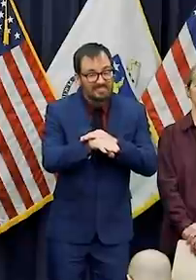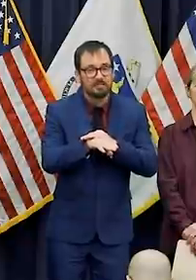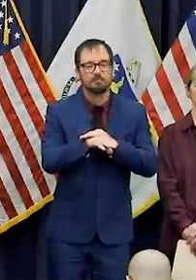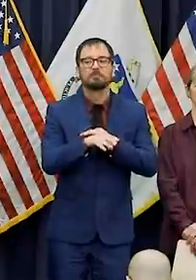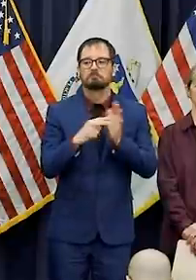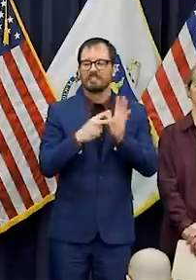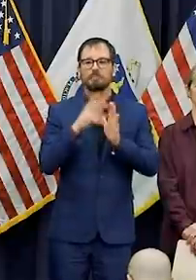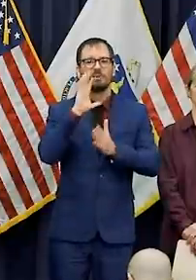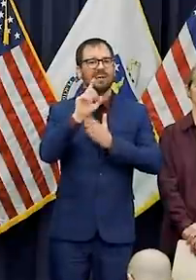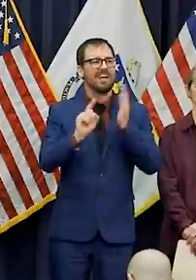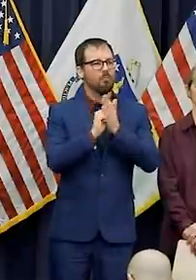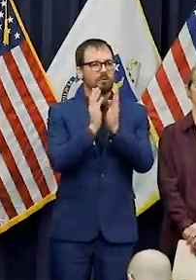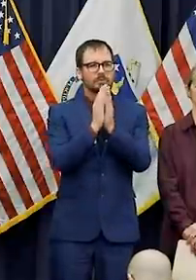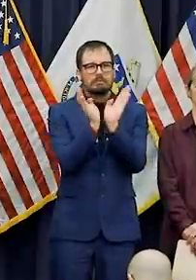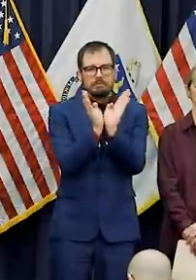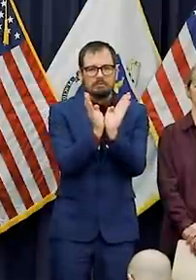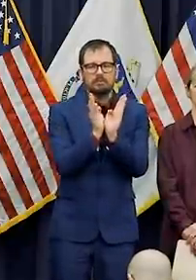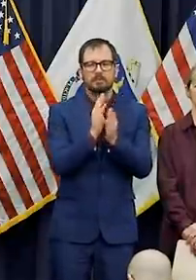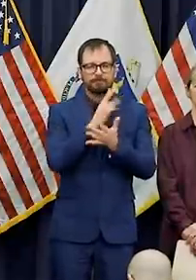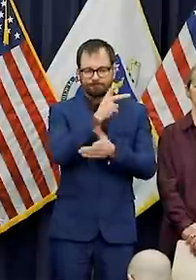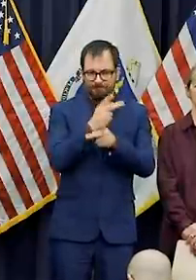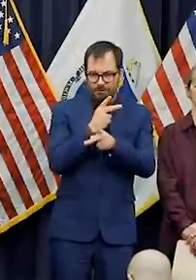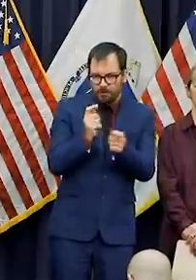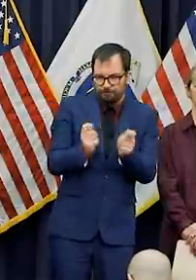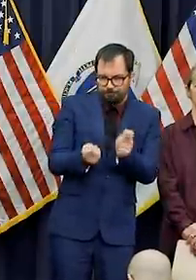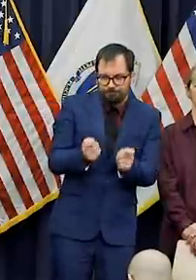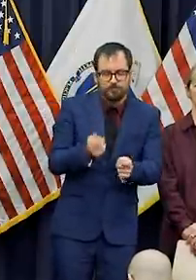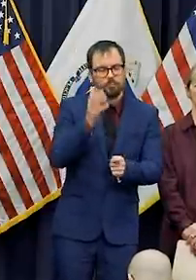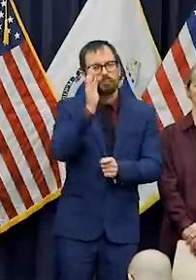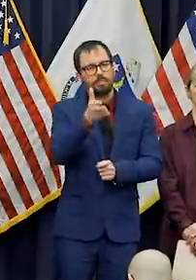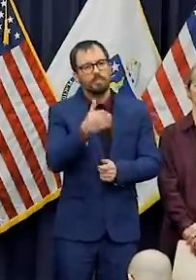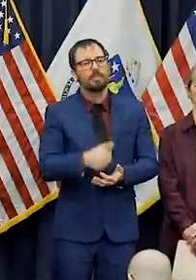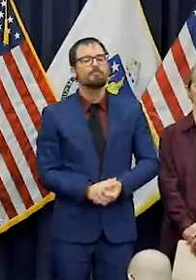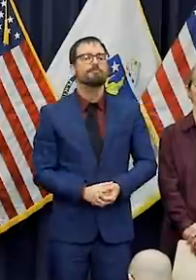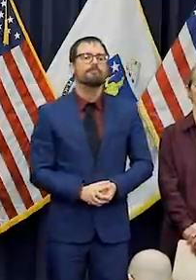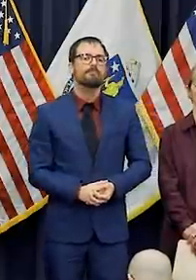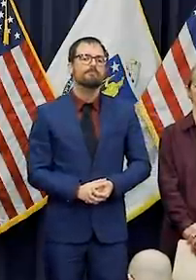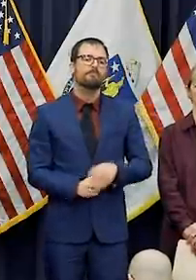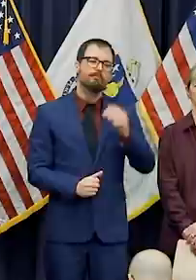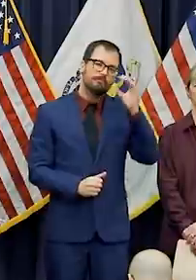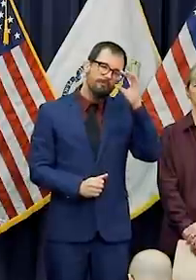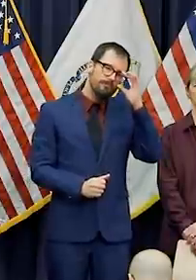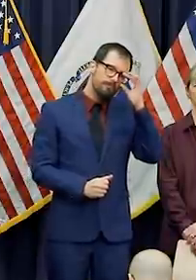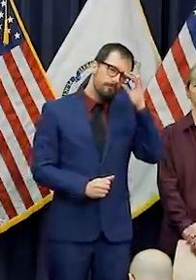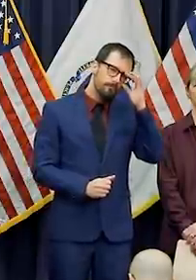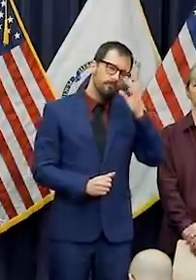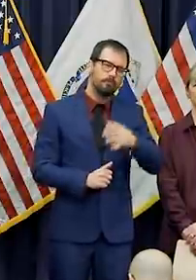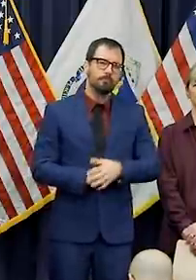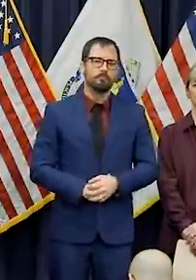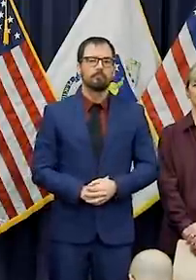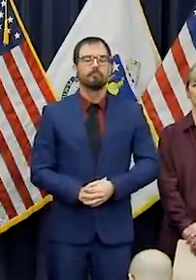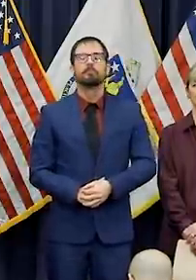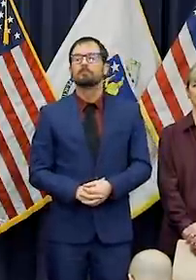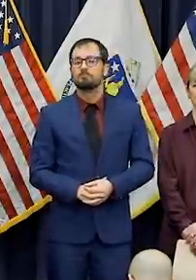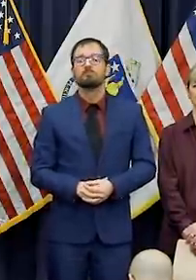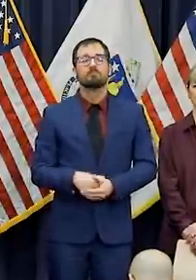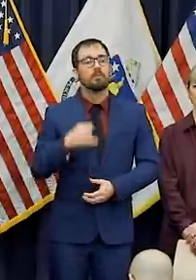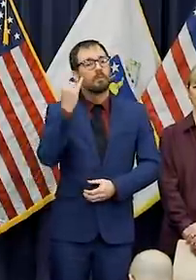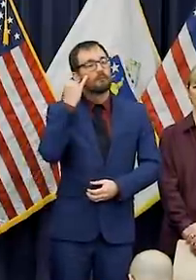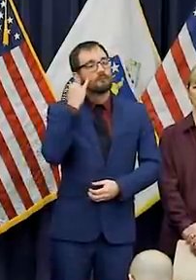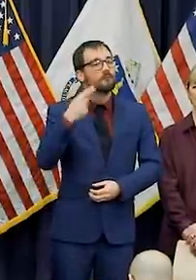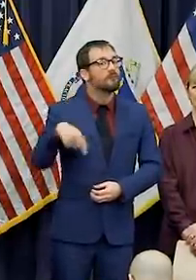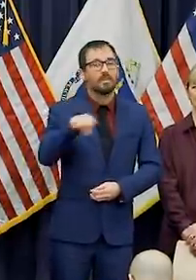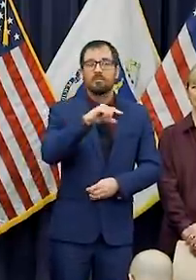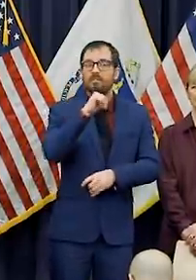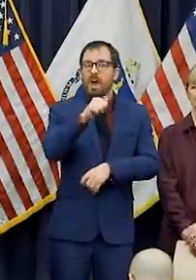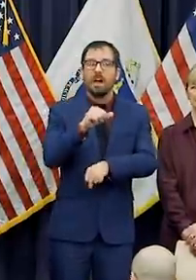transactions. We will be relaxing some of the requirements around current unemployment claims. This will allow many of the workers